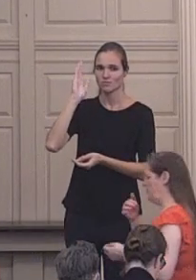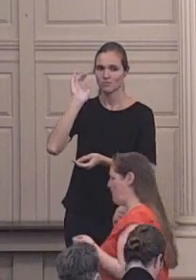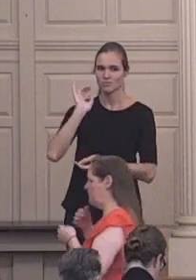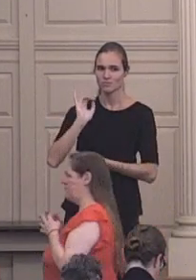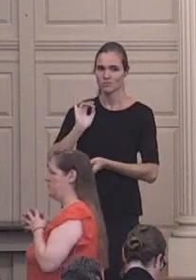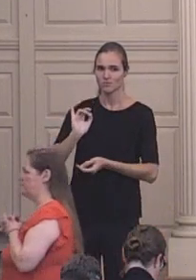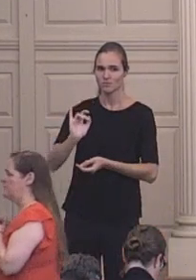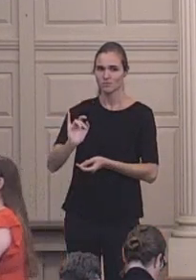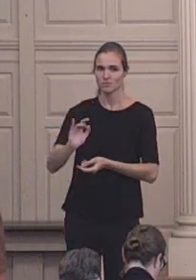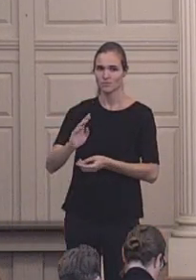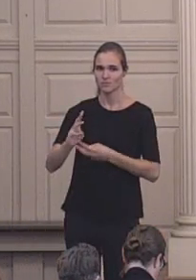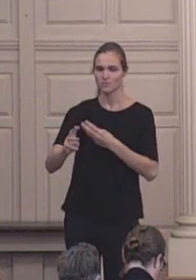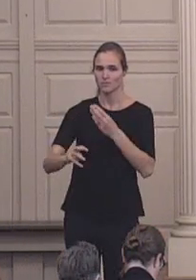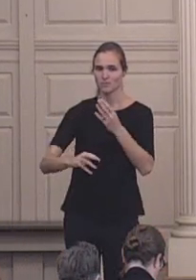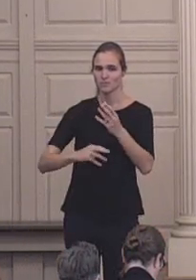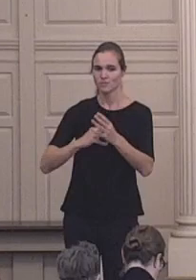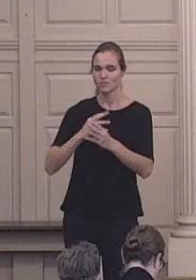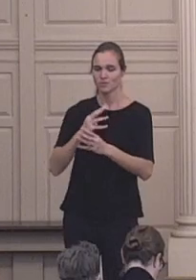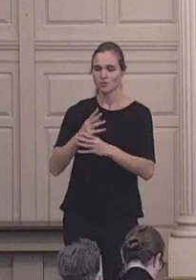ever shall be,